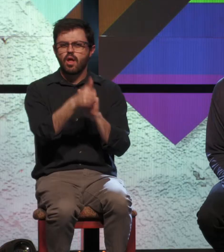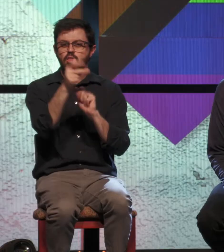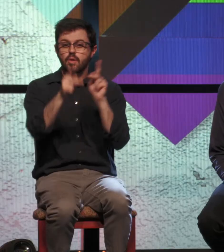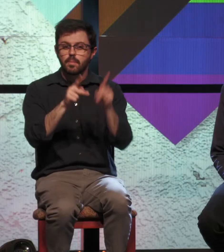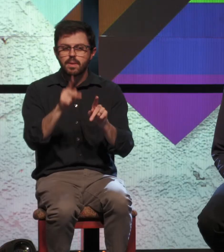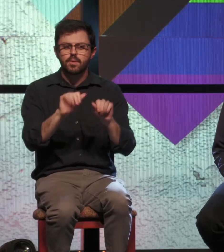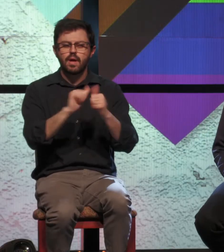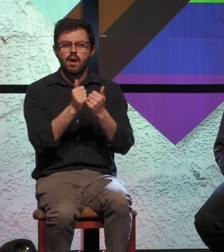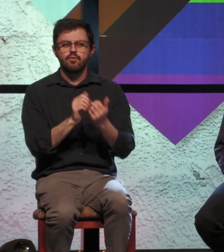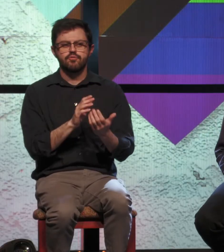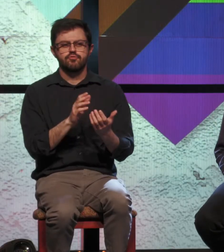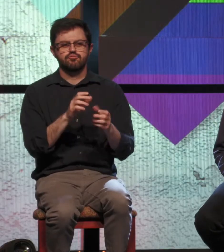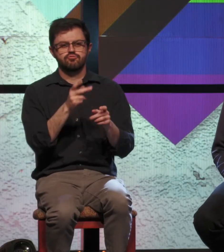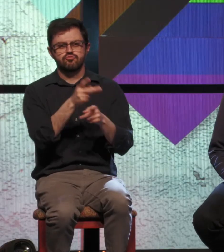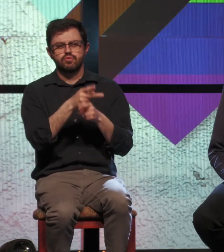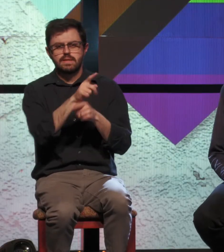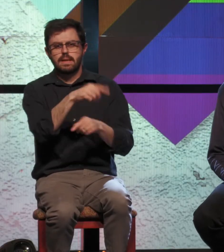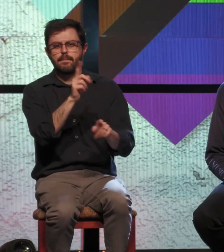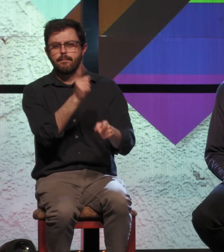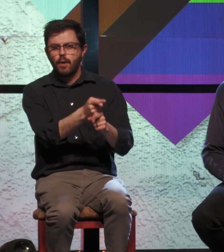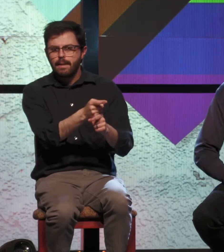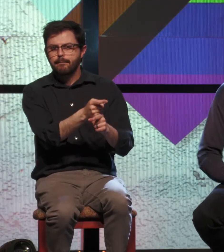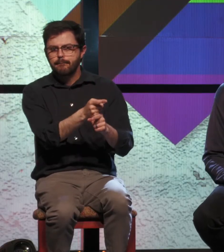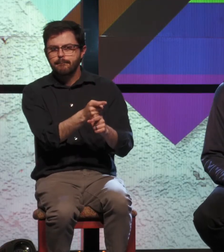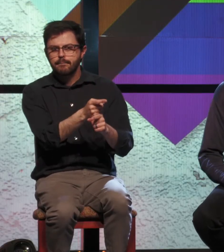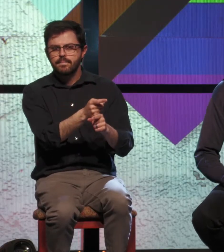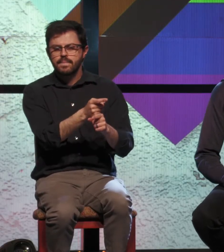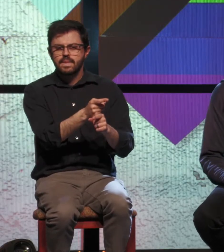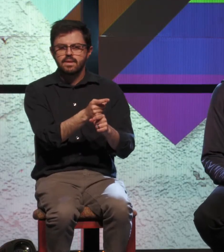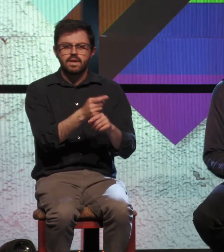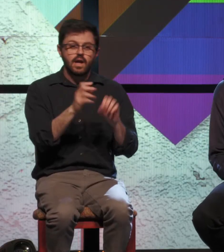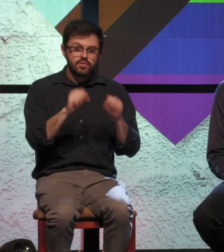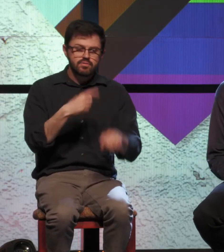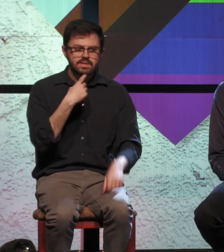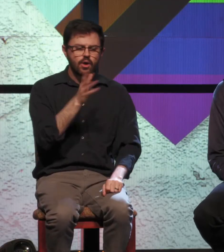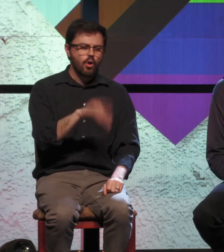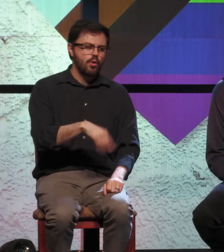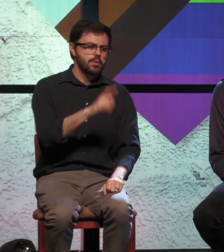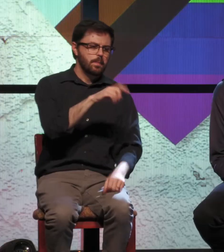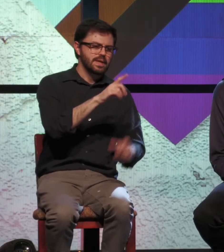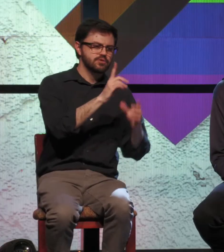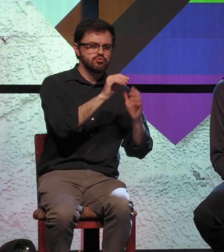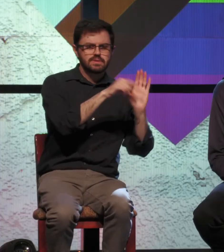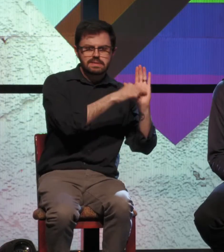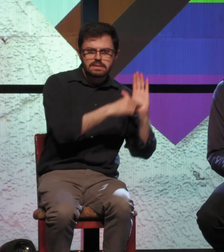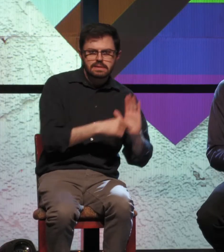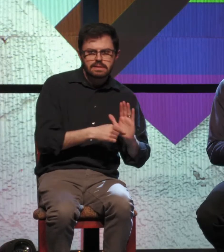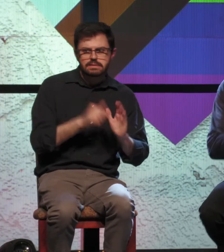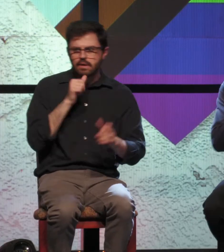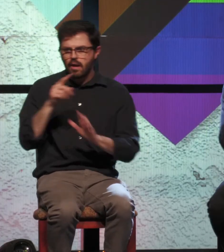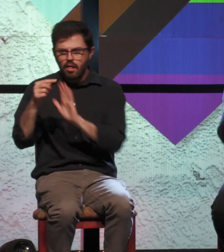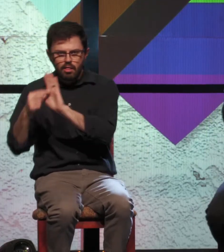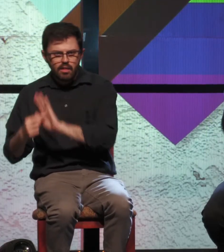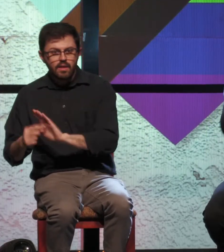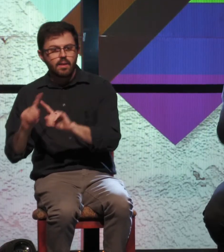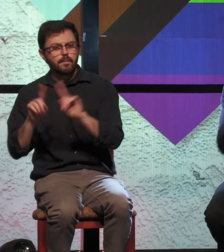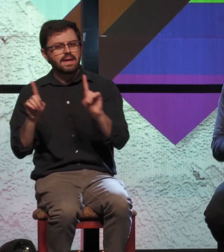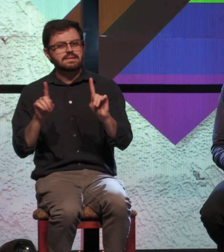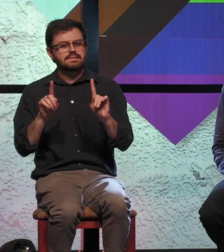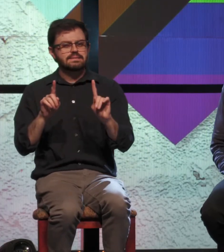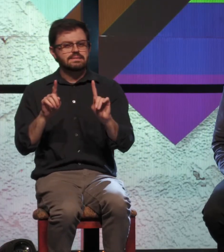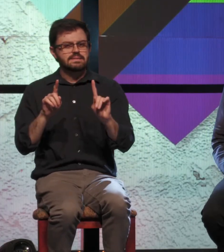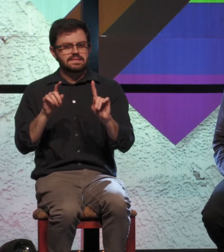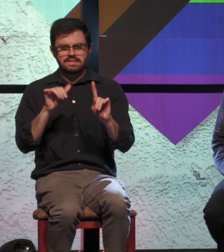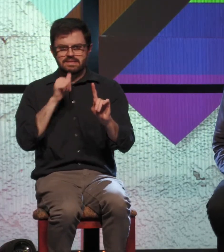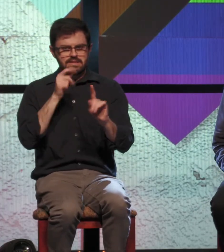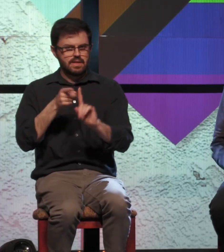Not, I fulfilled all the do's and don'ts of my morality, which are fine, and you can do that. I'm not saying don't do that. But let's not mistake that that's what this text